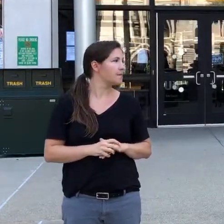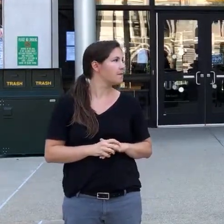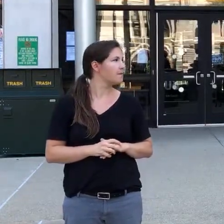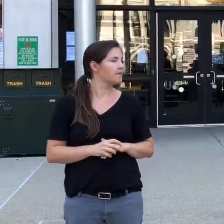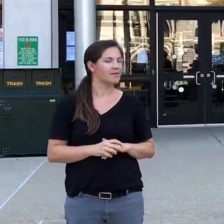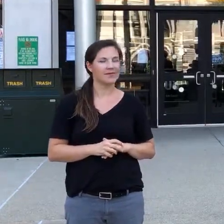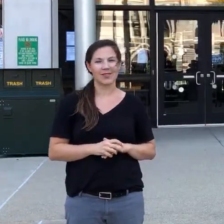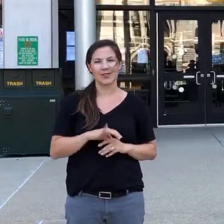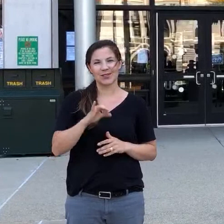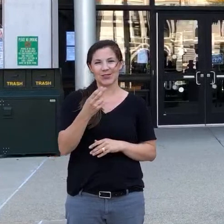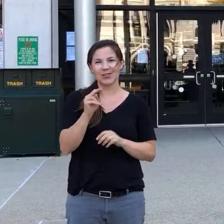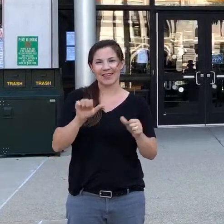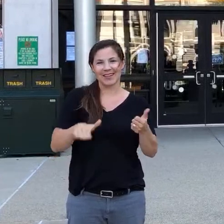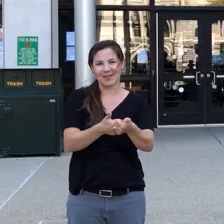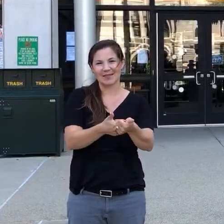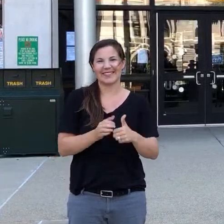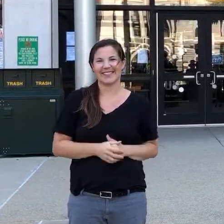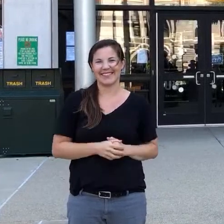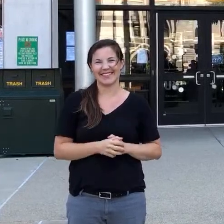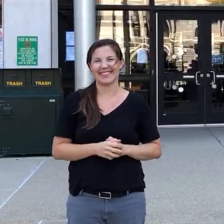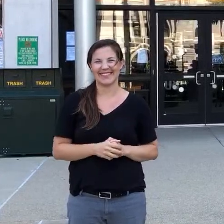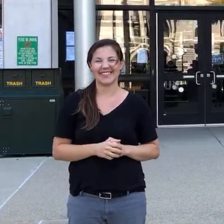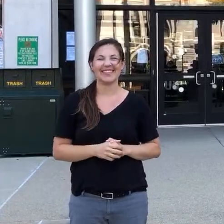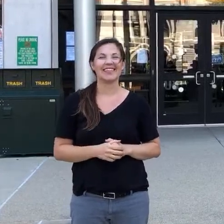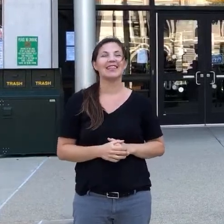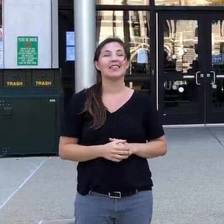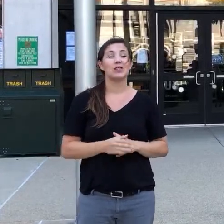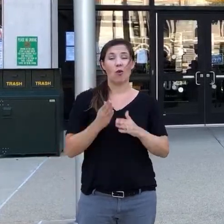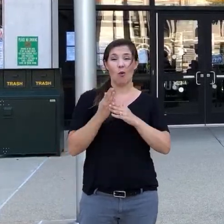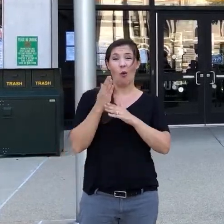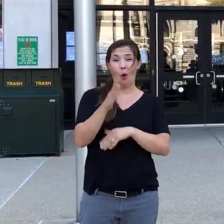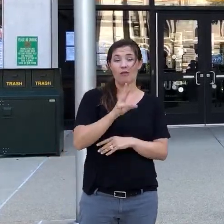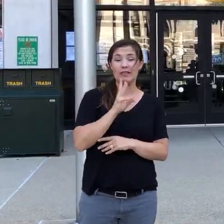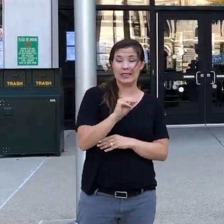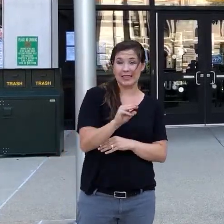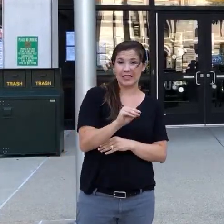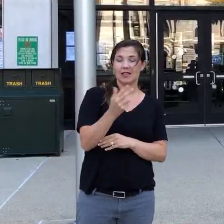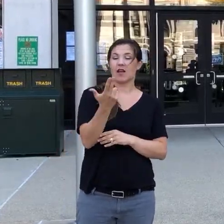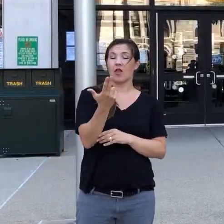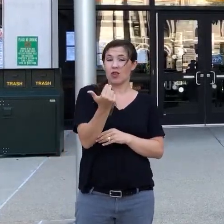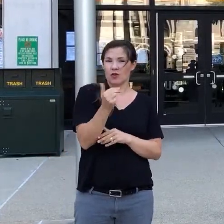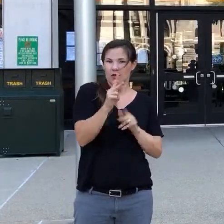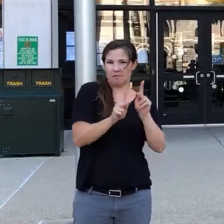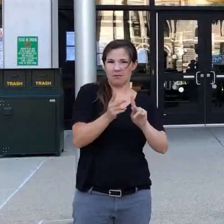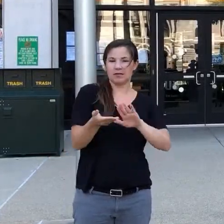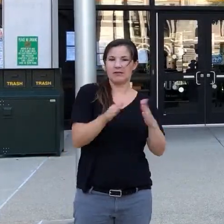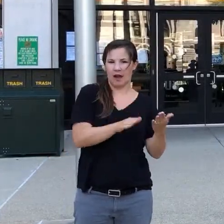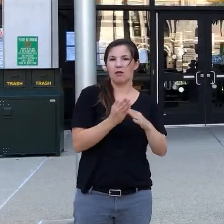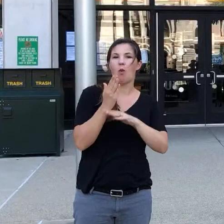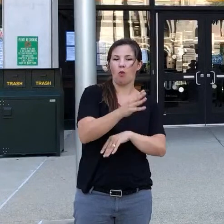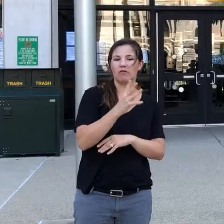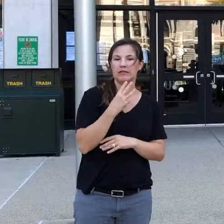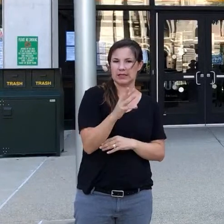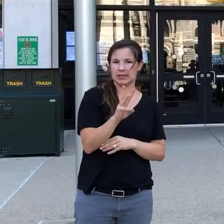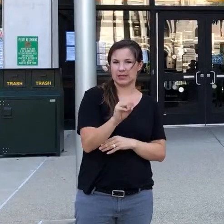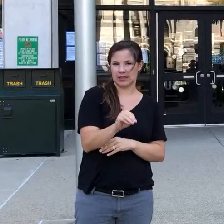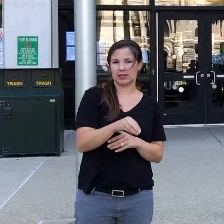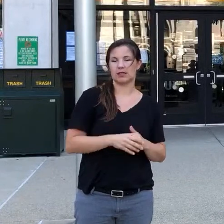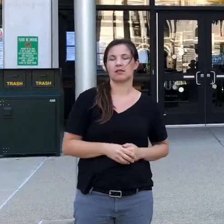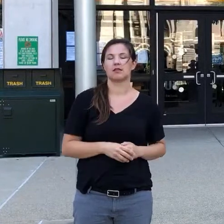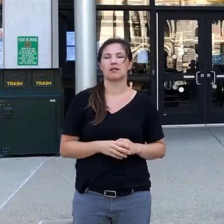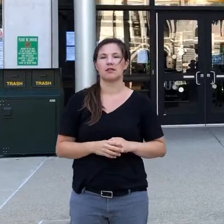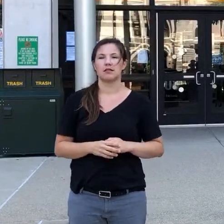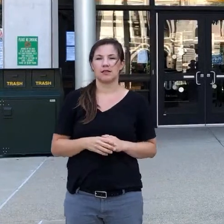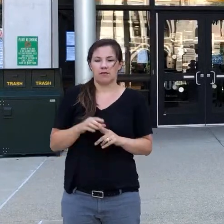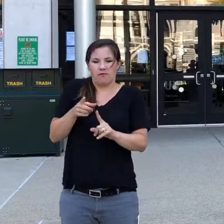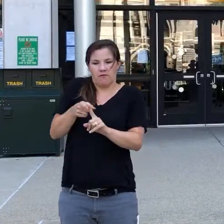allows Jen to catch up. 13 individuals died in 2019 that were 60 and older as a result